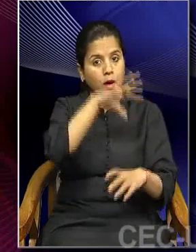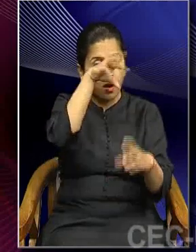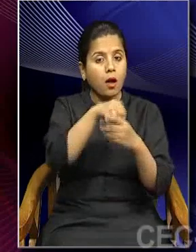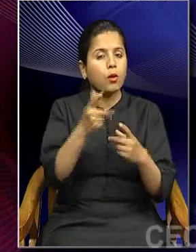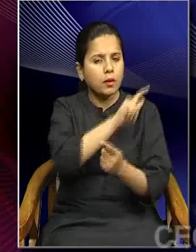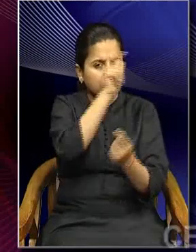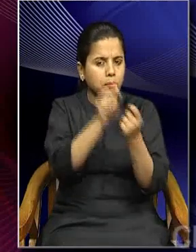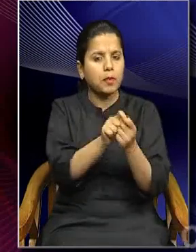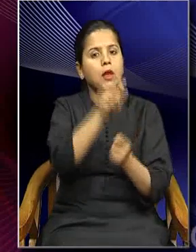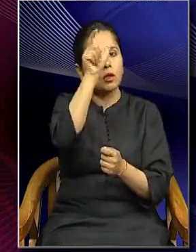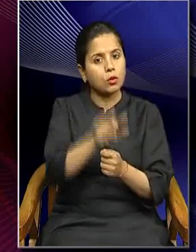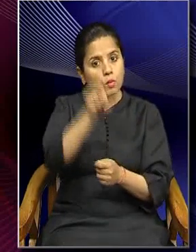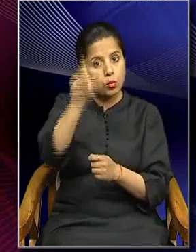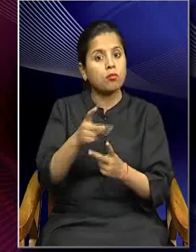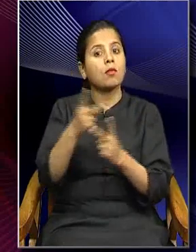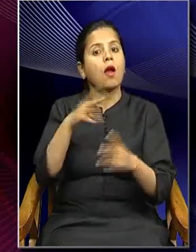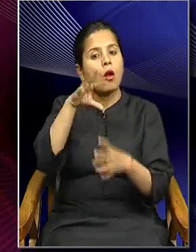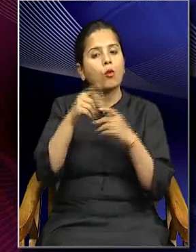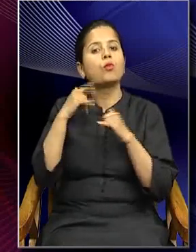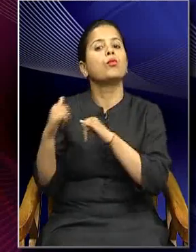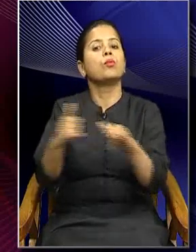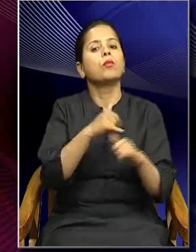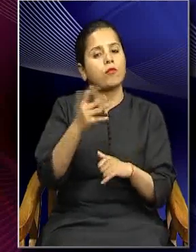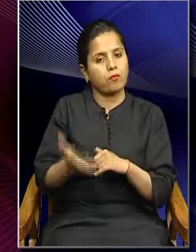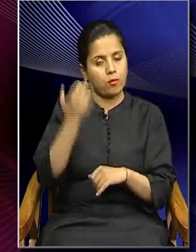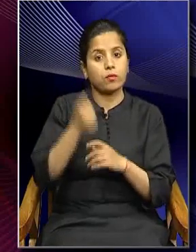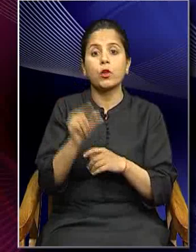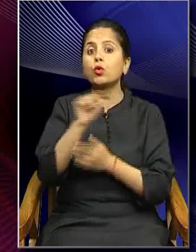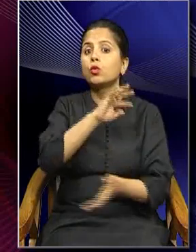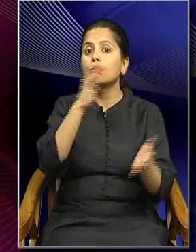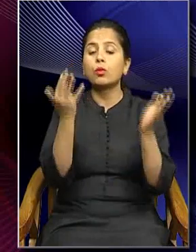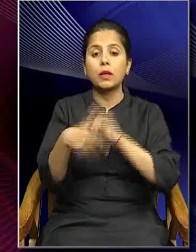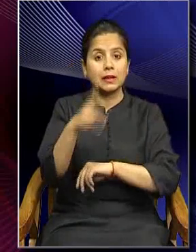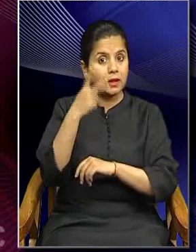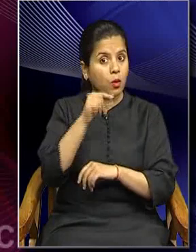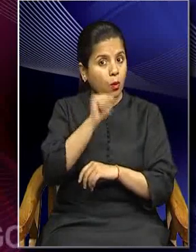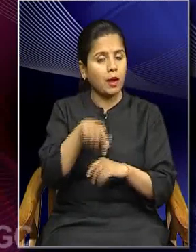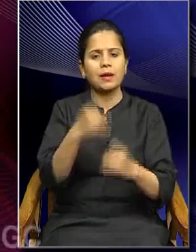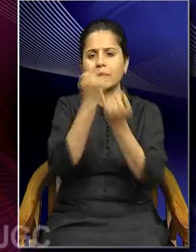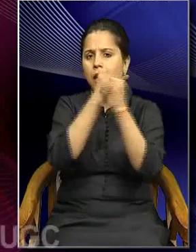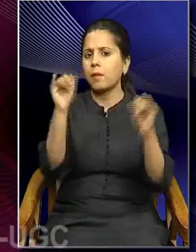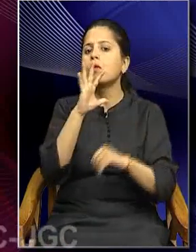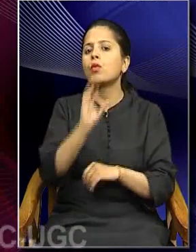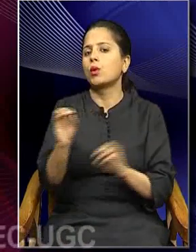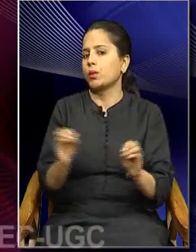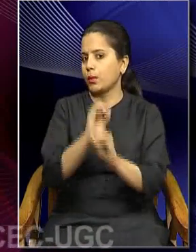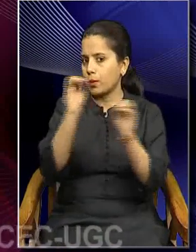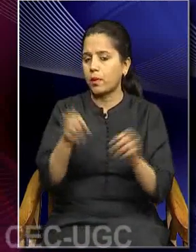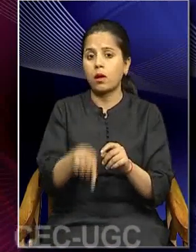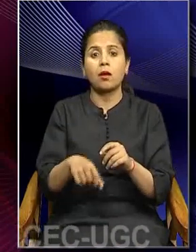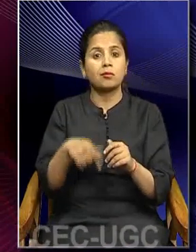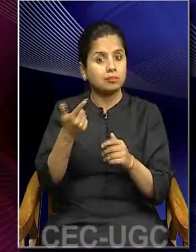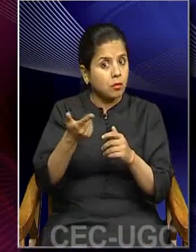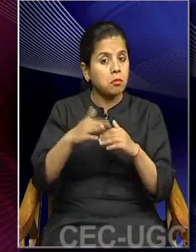particular humans, and that universals do not have an independent reality over and